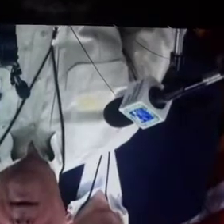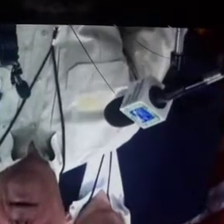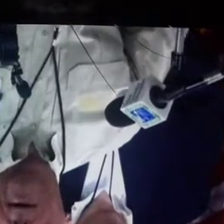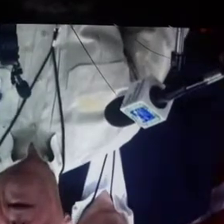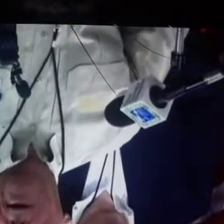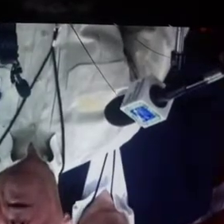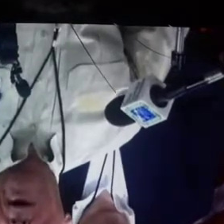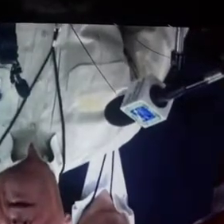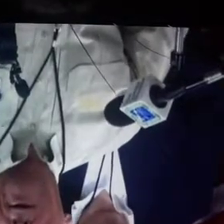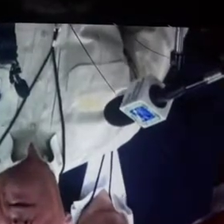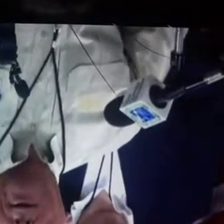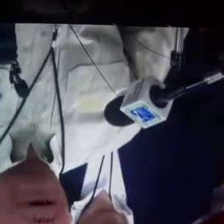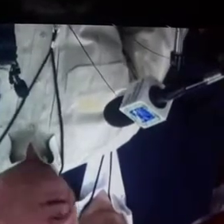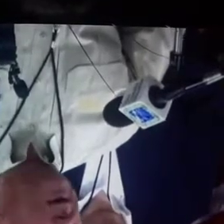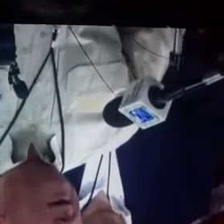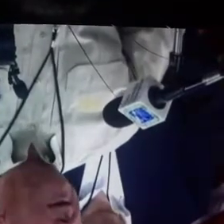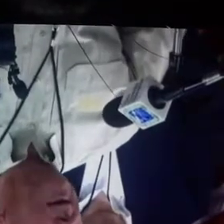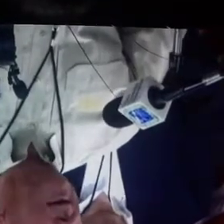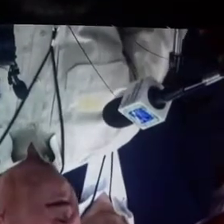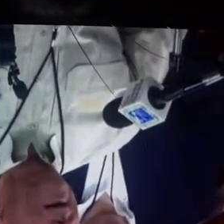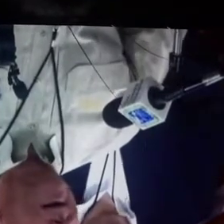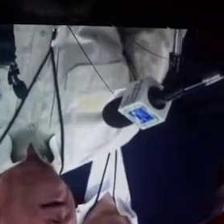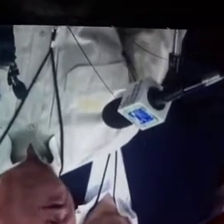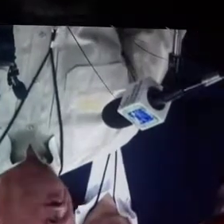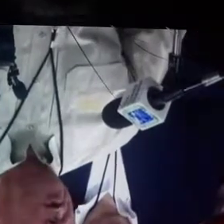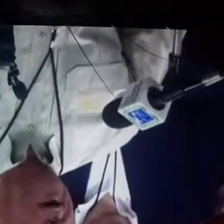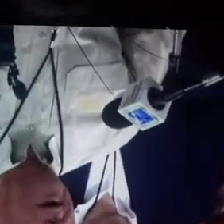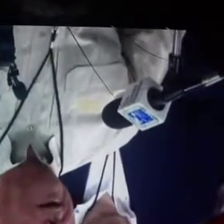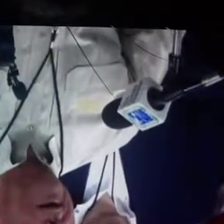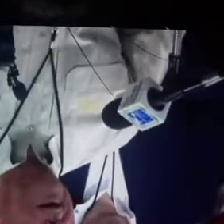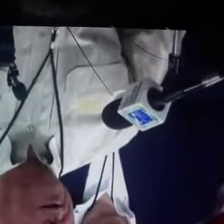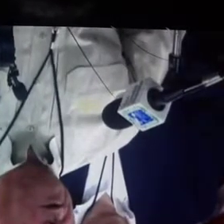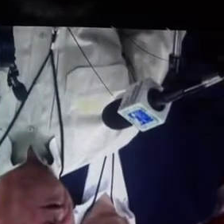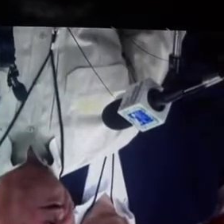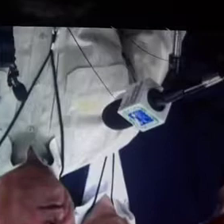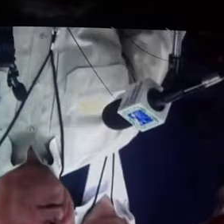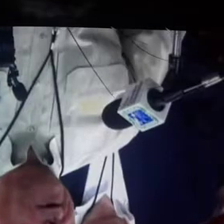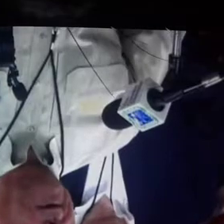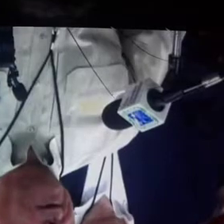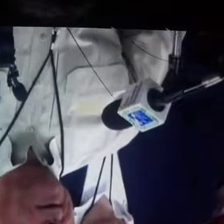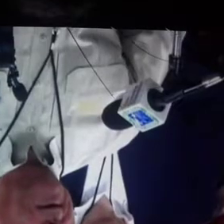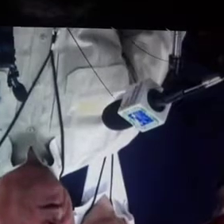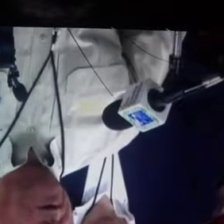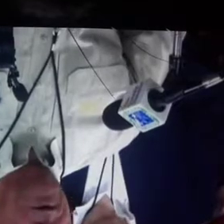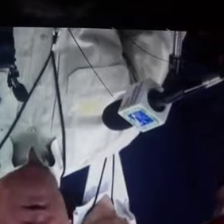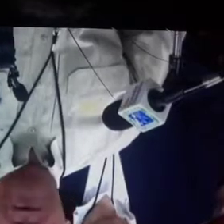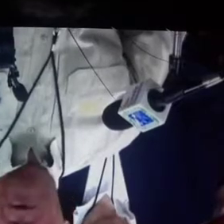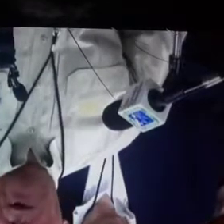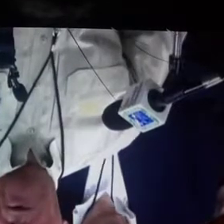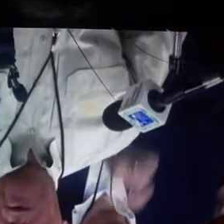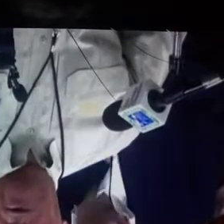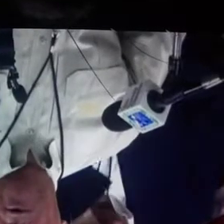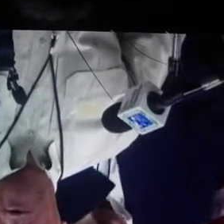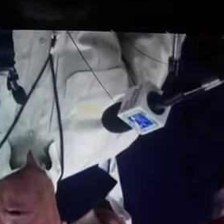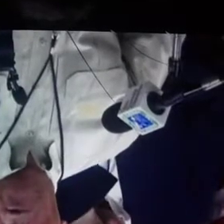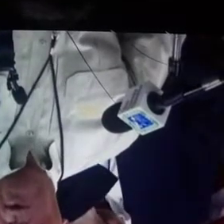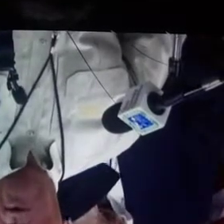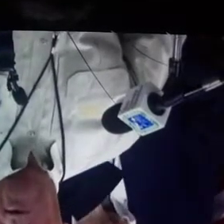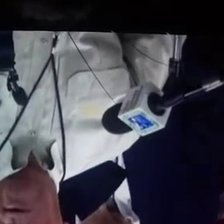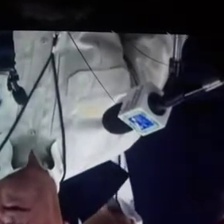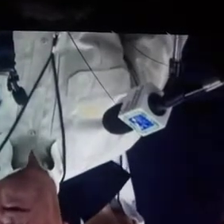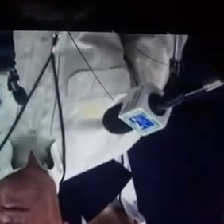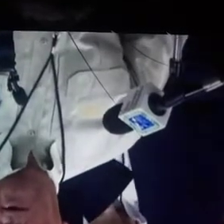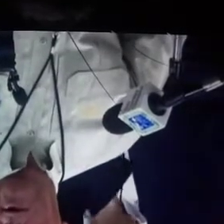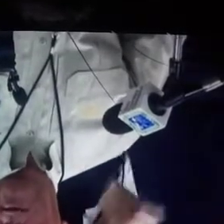out and you're out sightseeing and joyriding during this event and during curfew hours, you